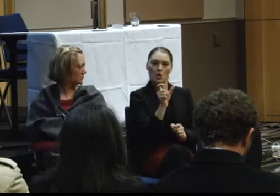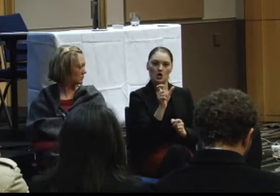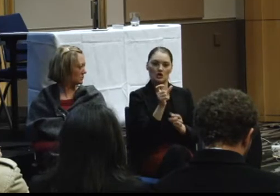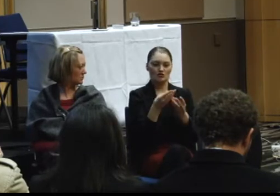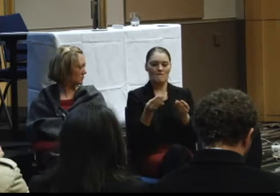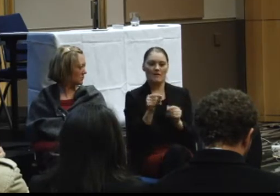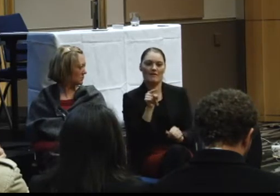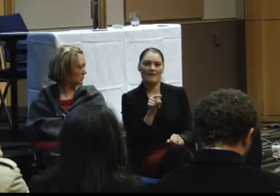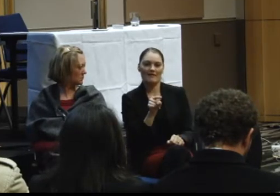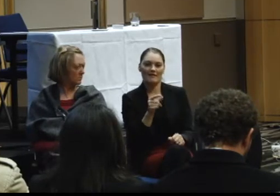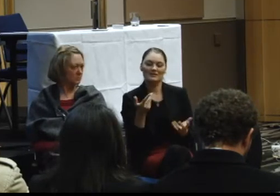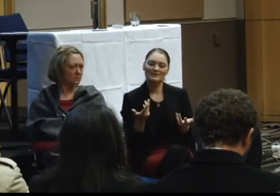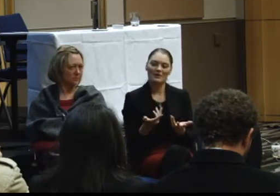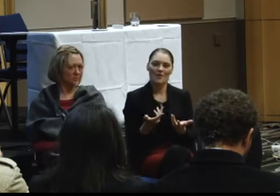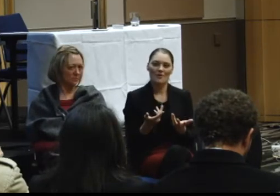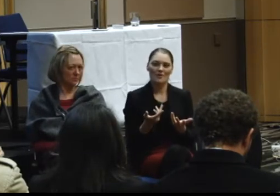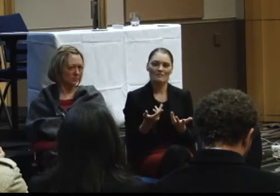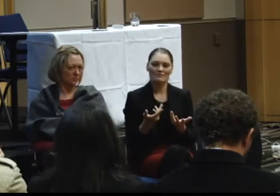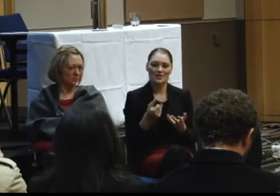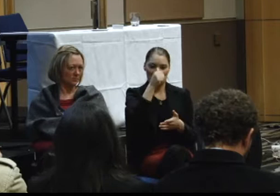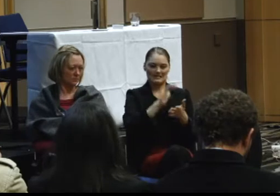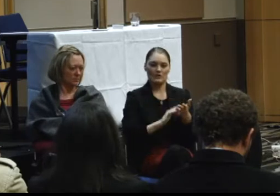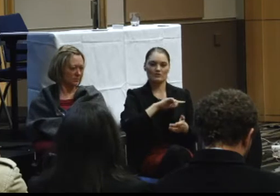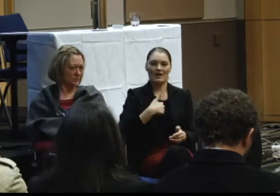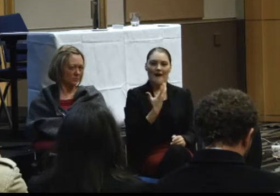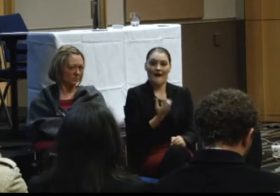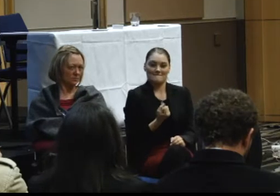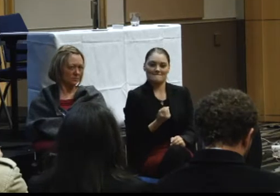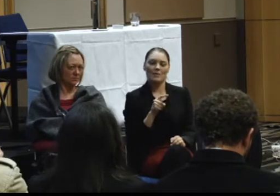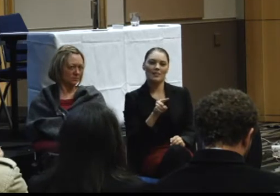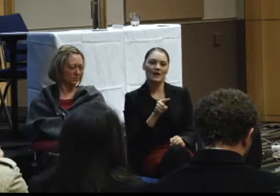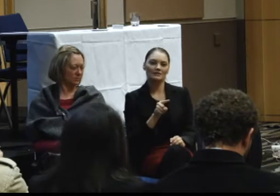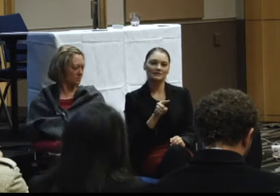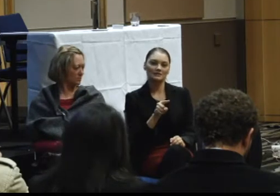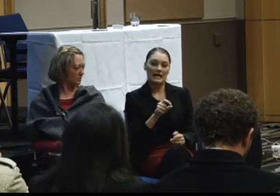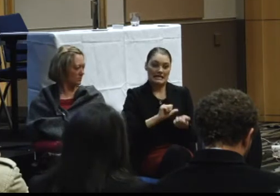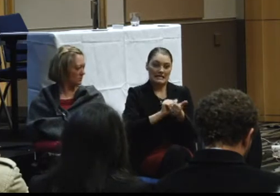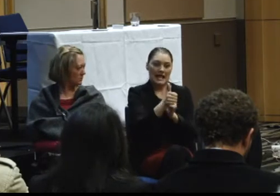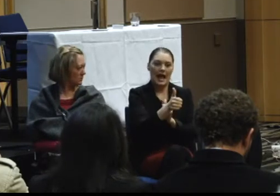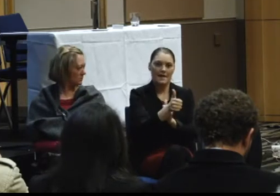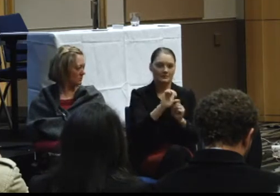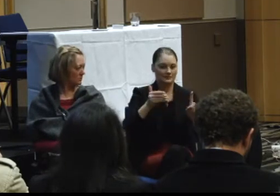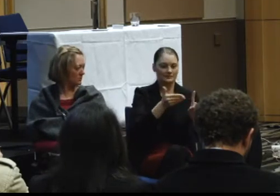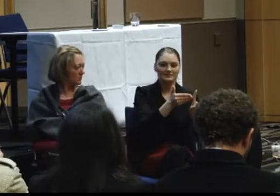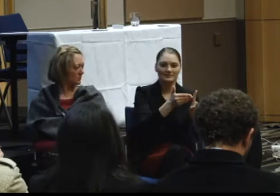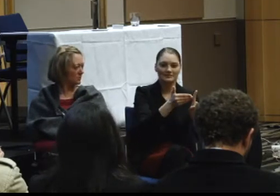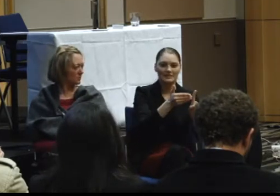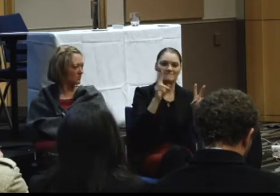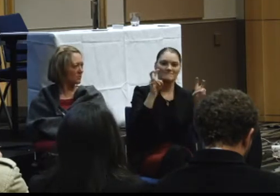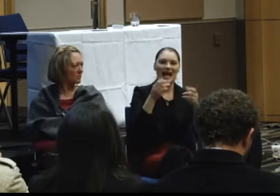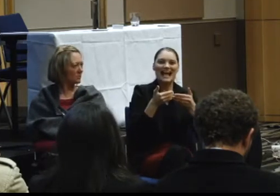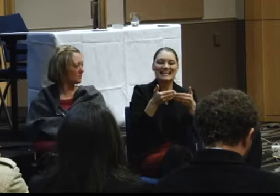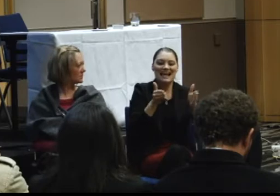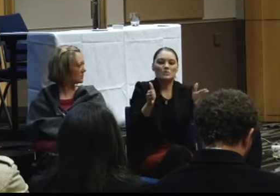software and all those things. So just the experience we had from that is that games turned out to be a really great, I suppose the term I use is gateway